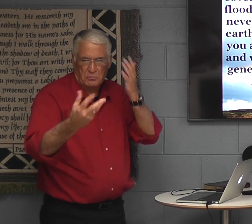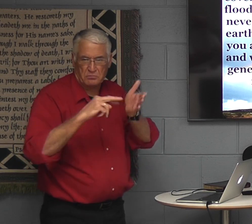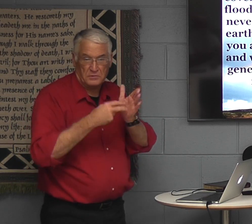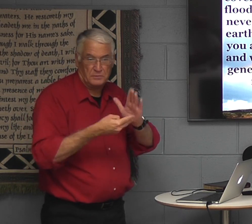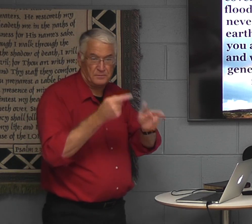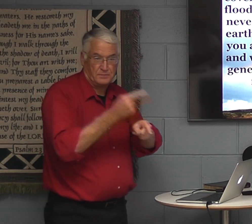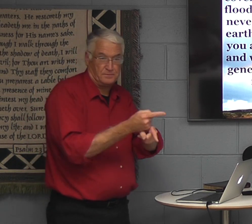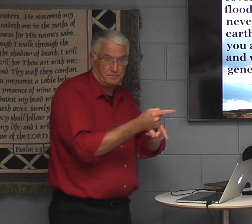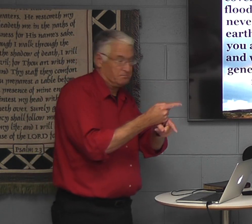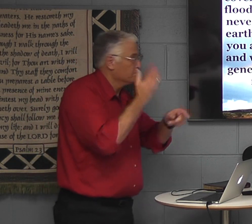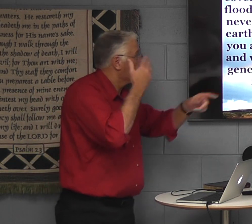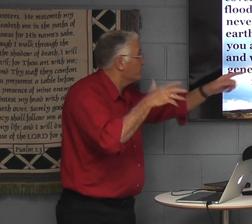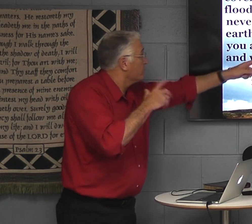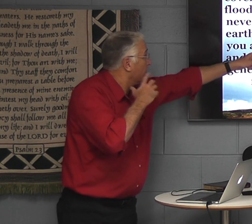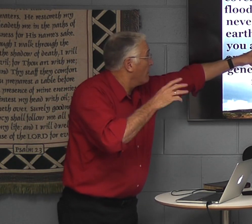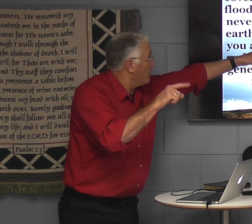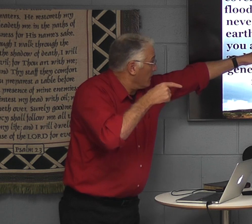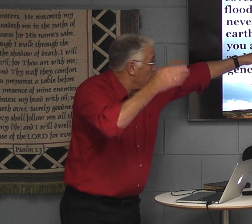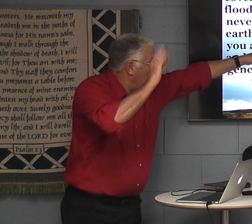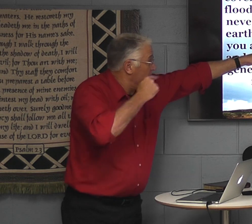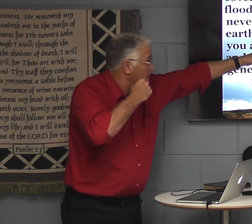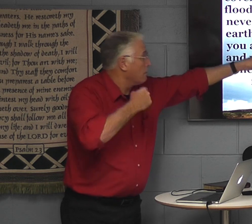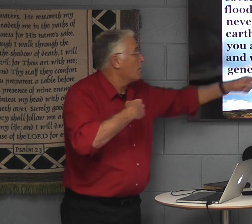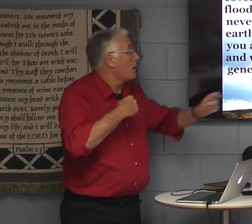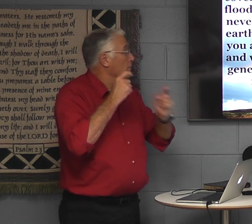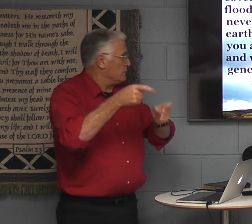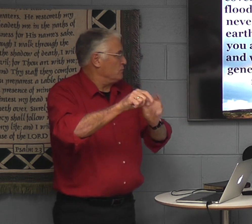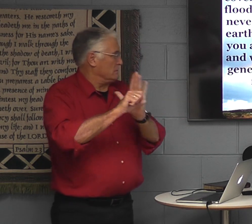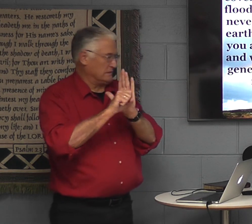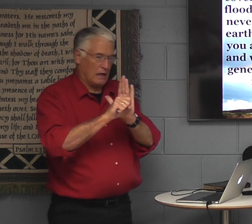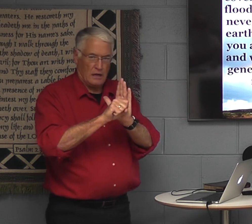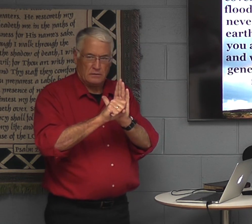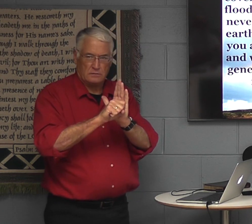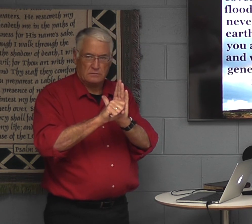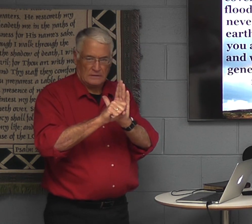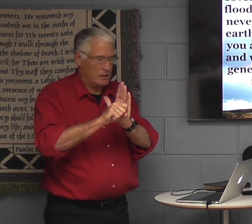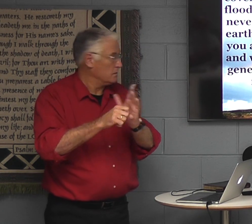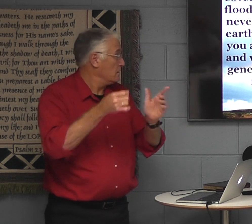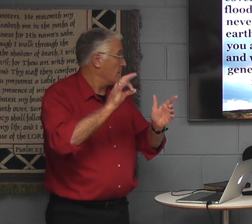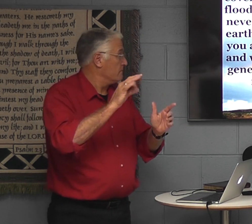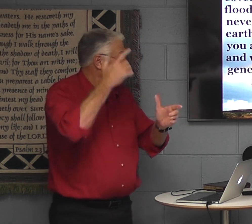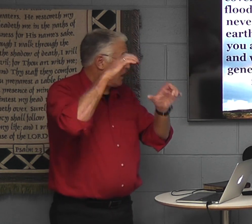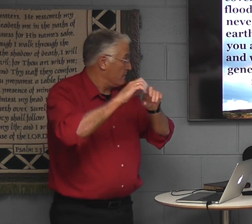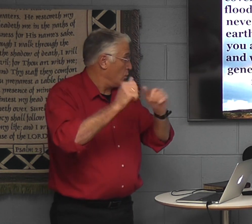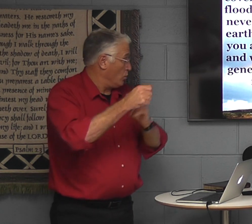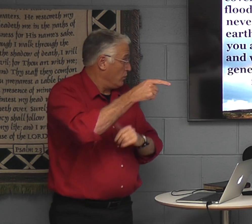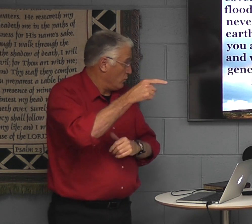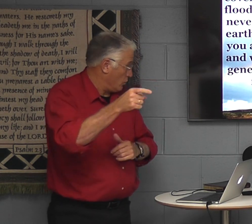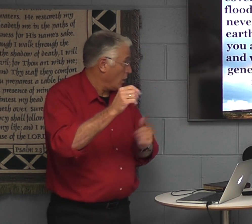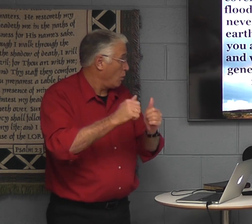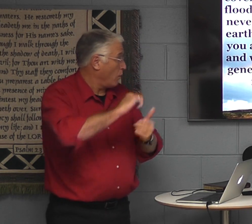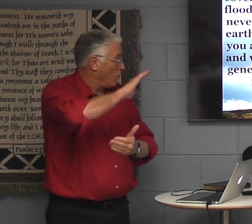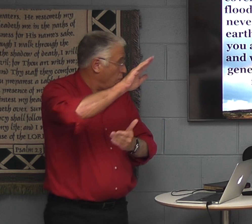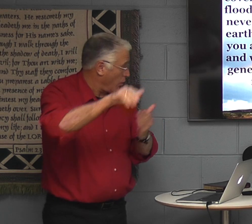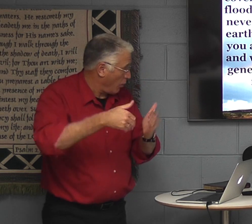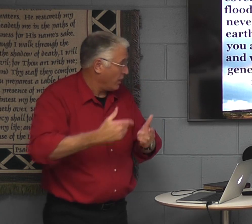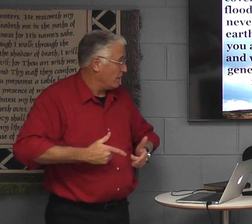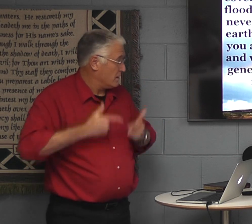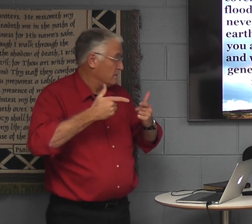Never again. And you all know what that means, right? So then God said, I'm giving you a sign of my covenant with you